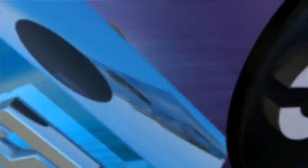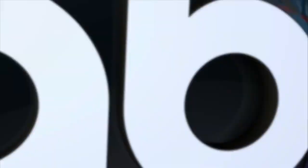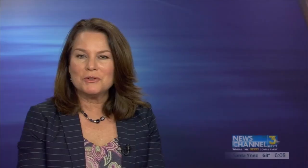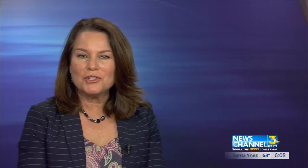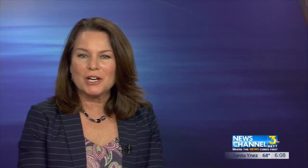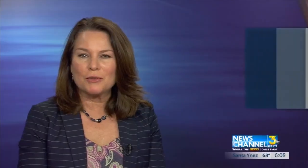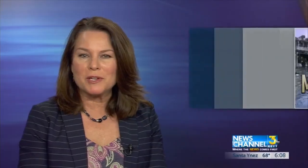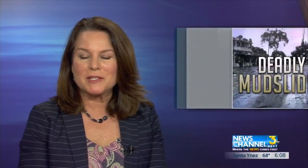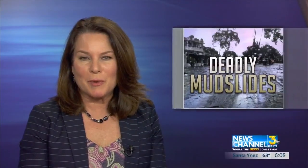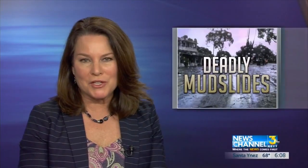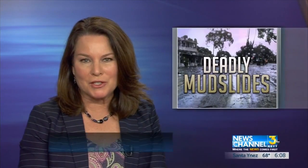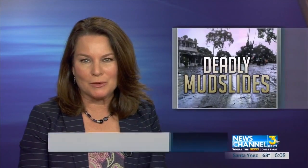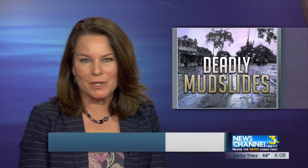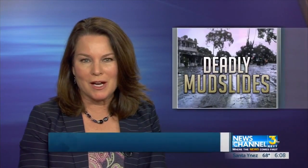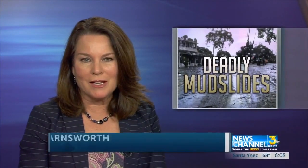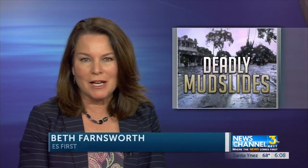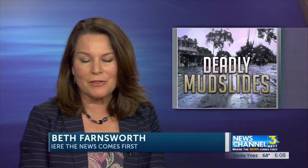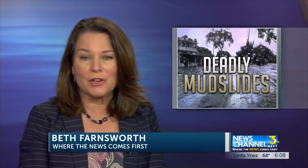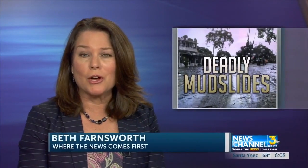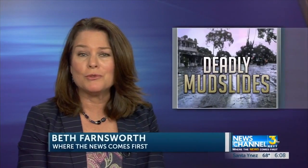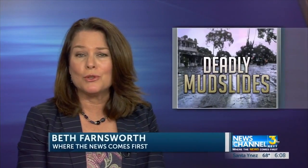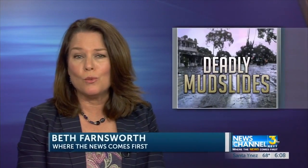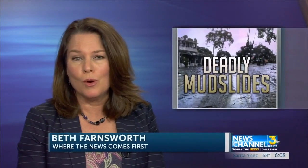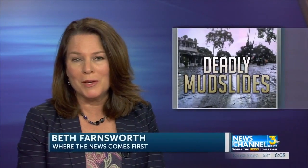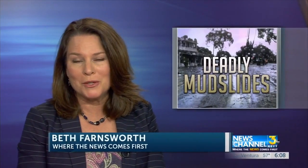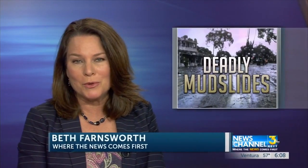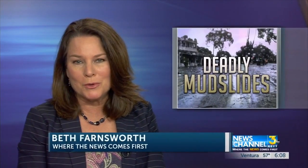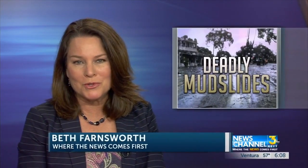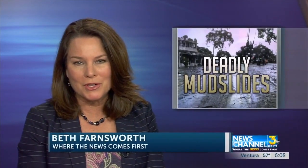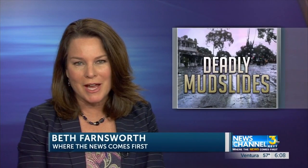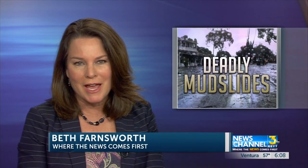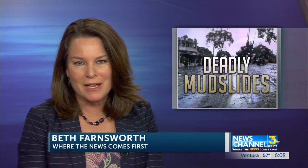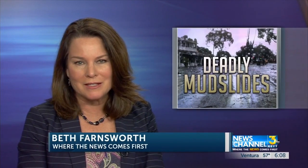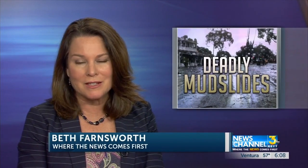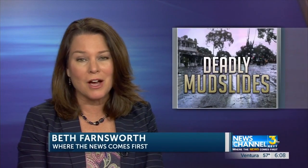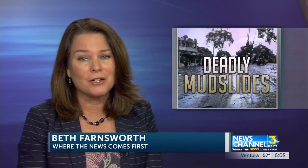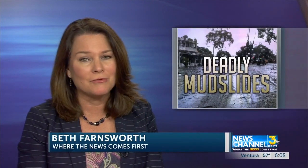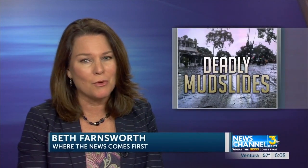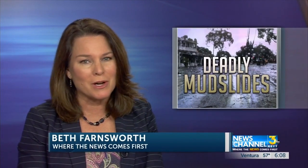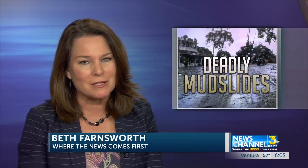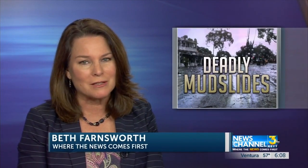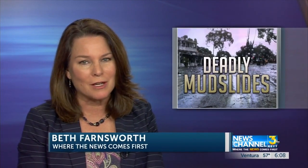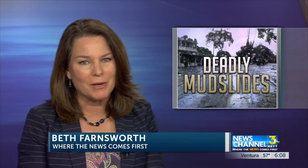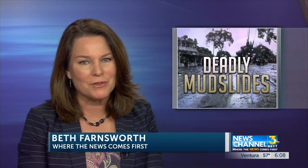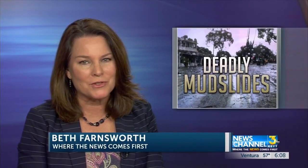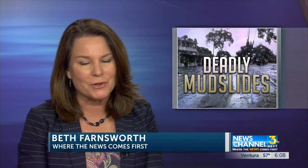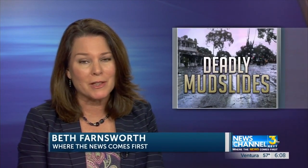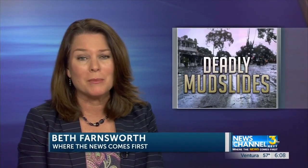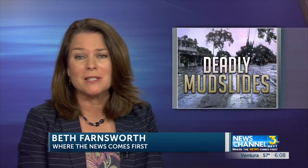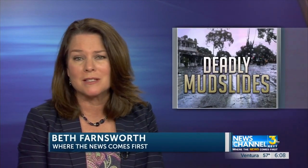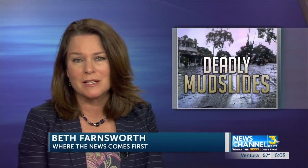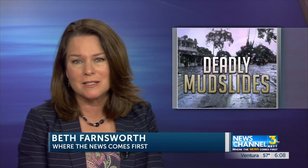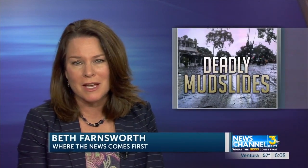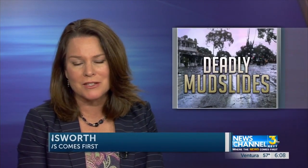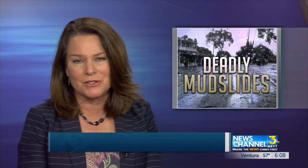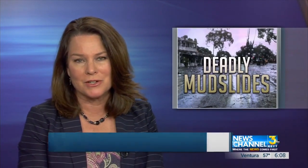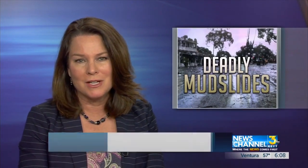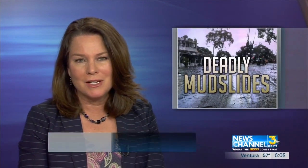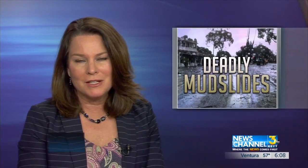Now to a News Channel 3 special. We highlight the go-to woman who used her hands, not her voice, to help others during the mudslide disaster. News